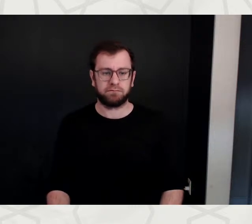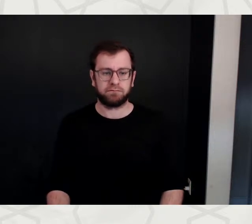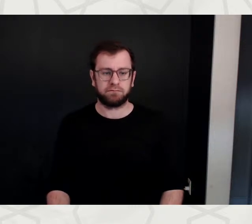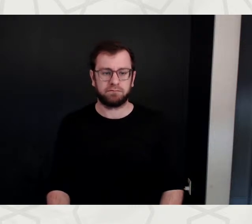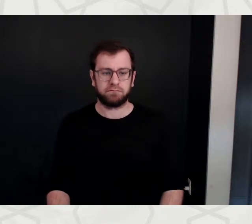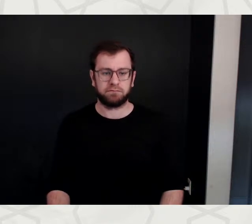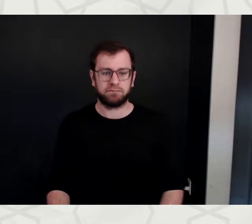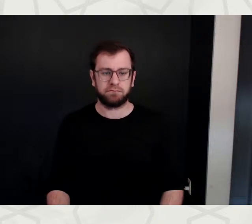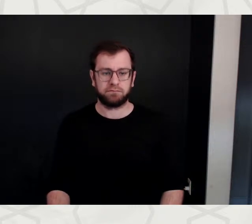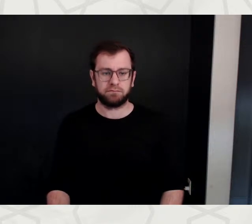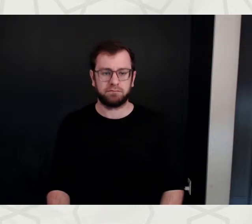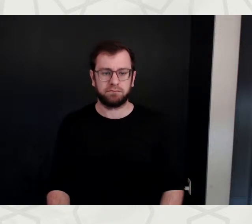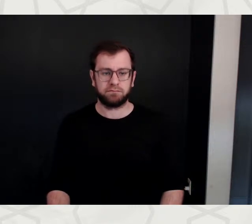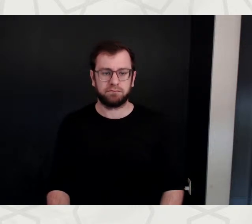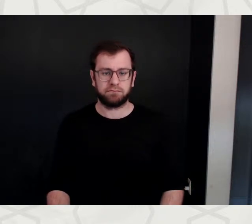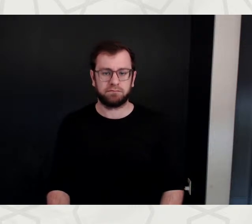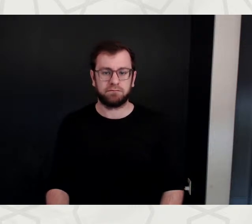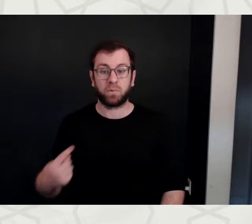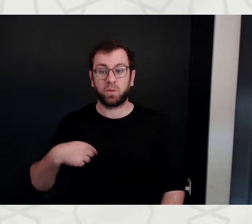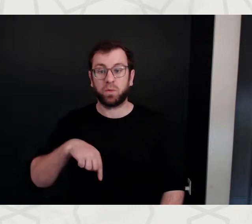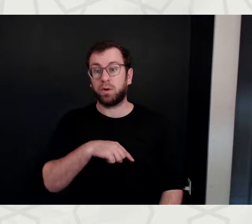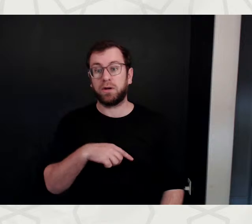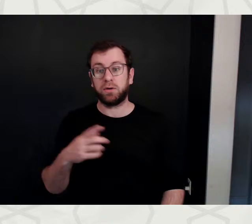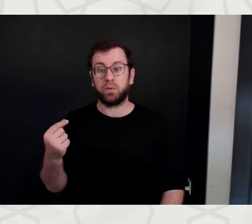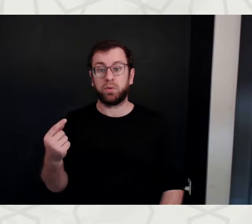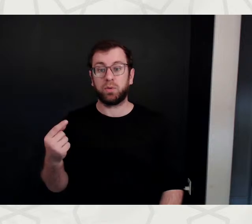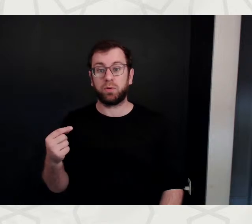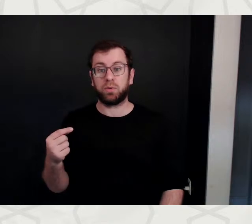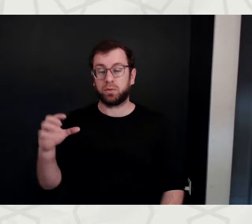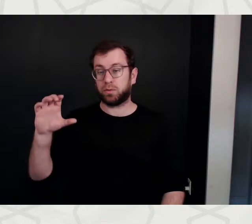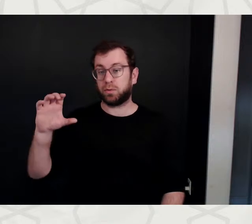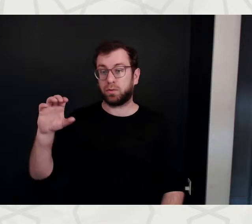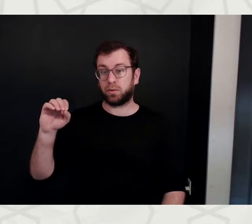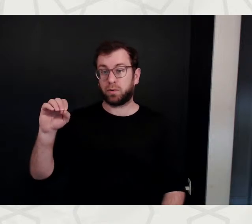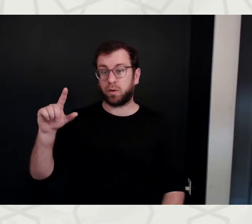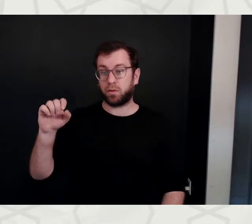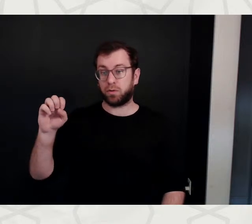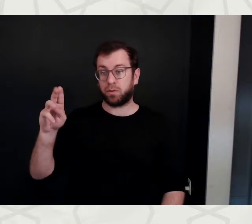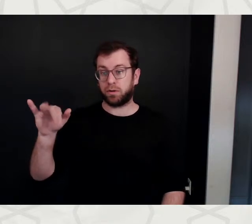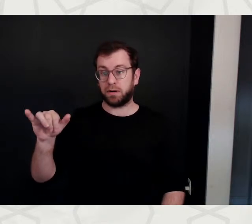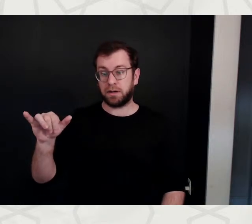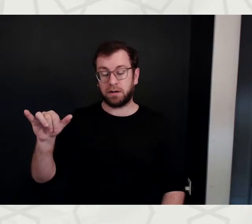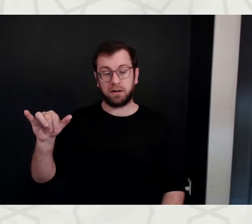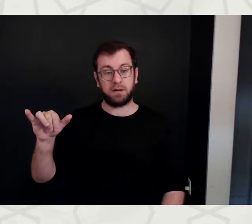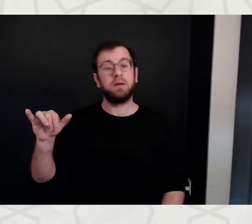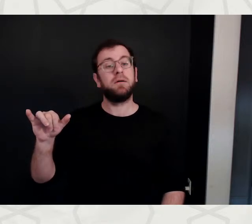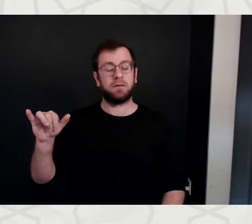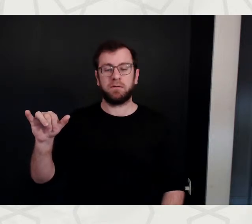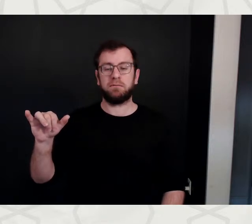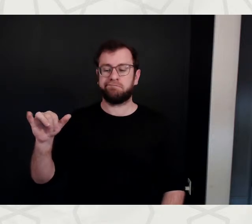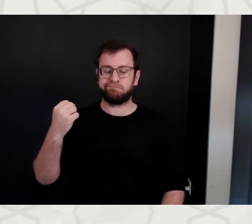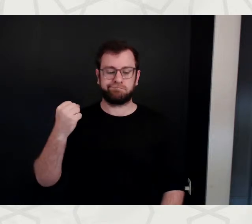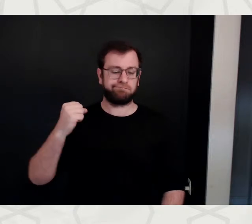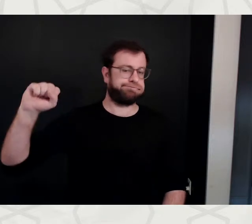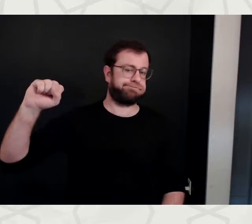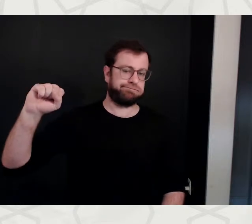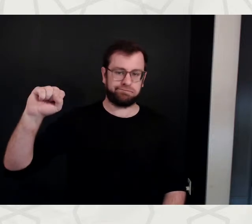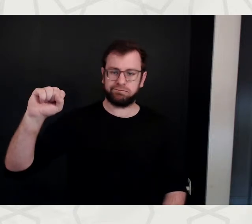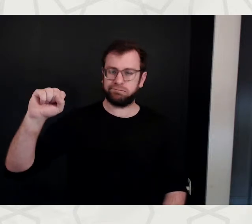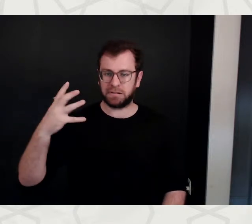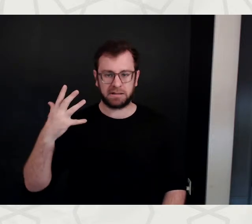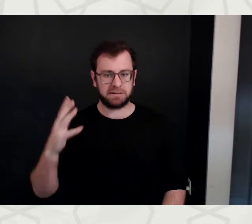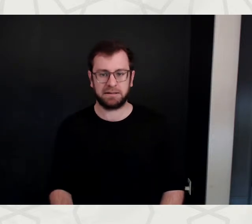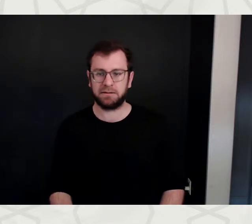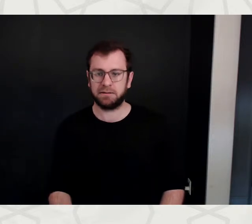only solution now is resistance. It's rebellion. That is the only solution.